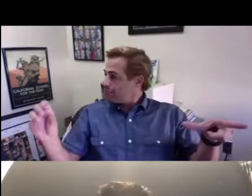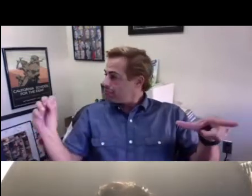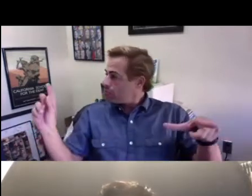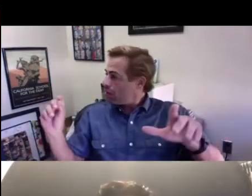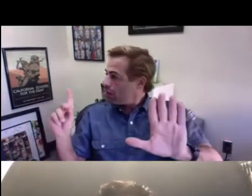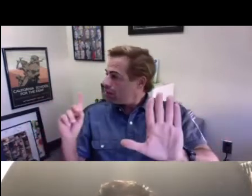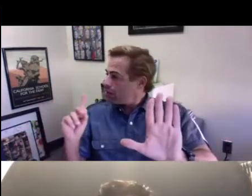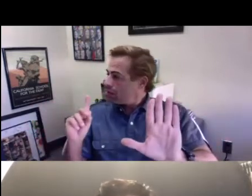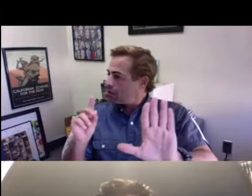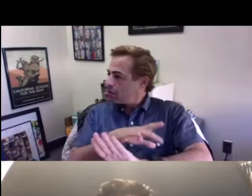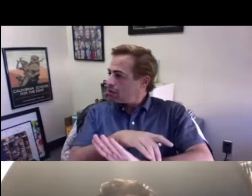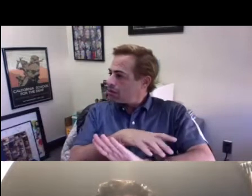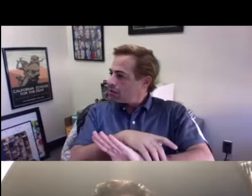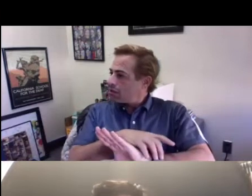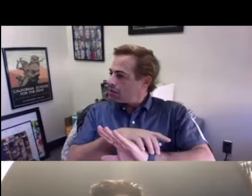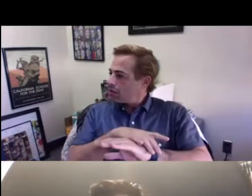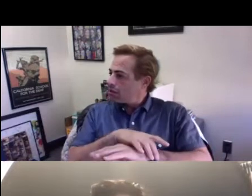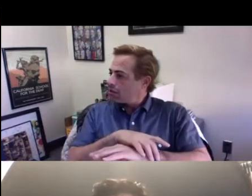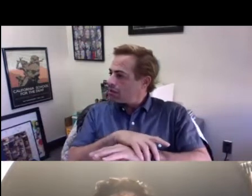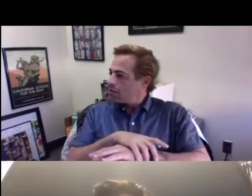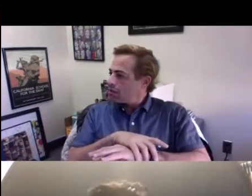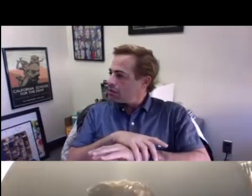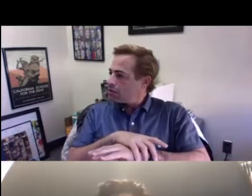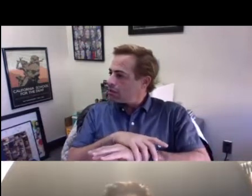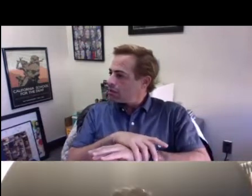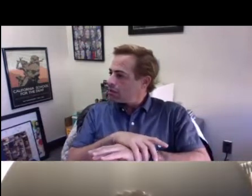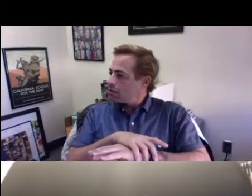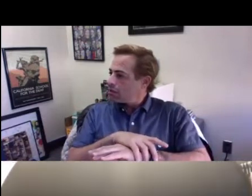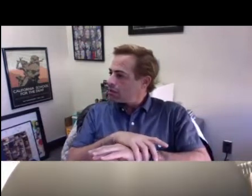says this about bilinguals. There are,